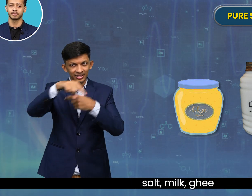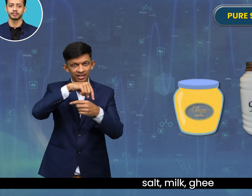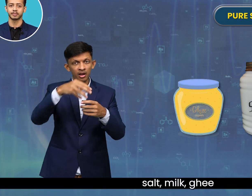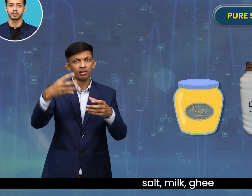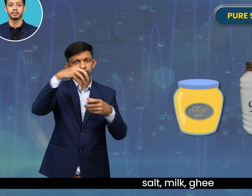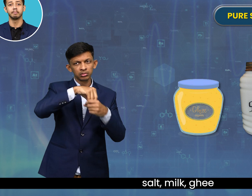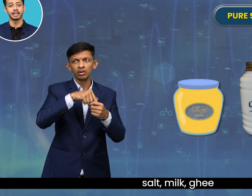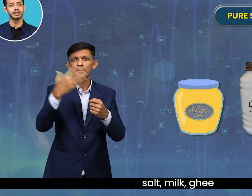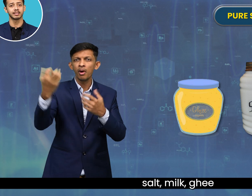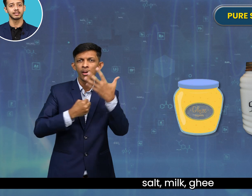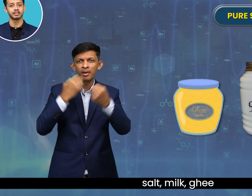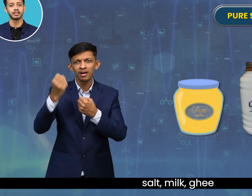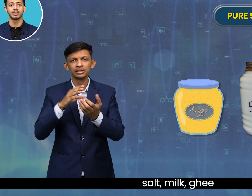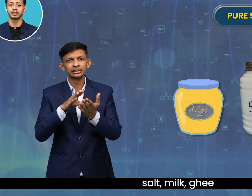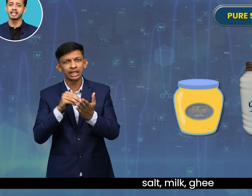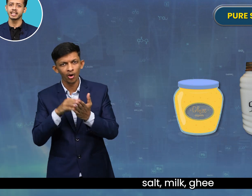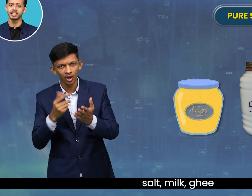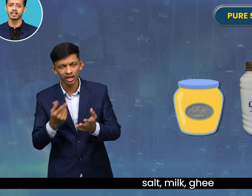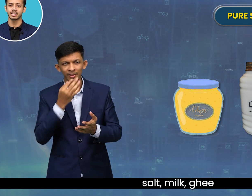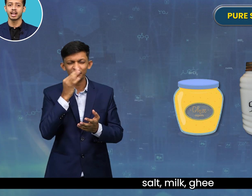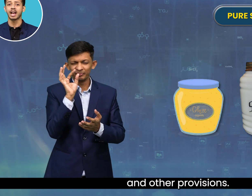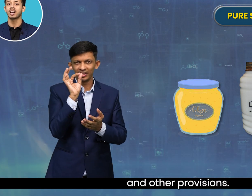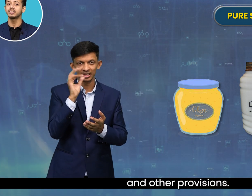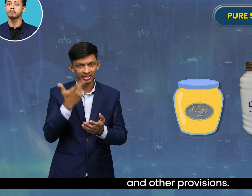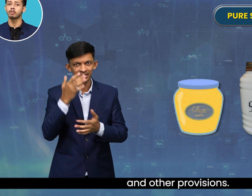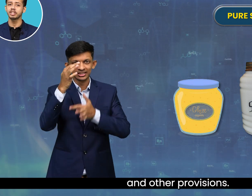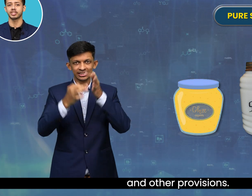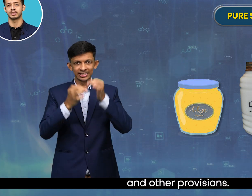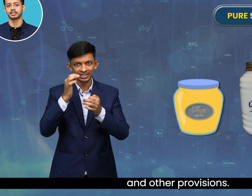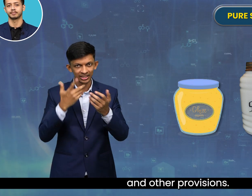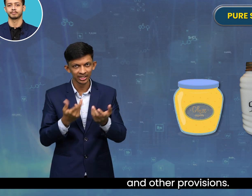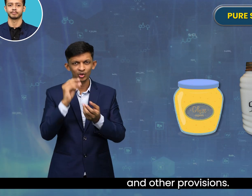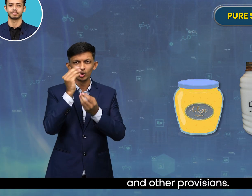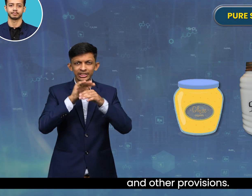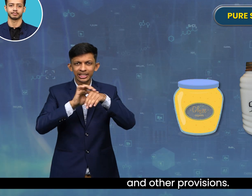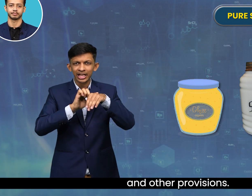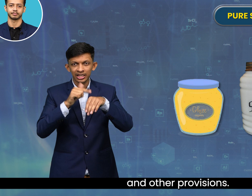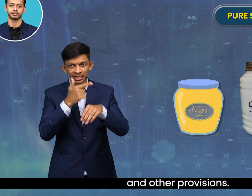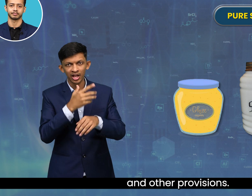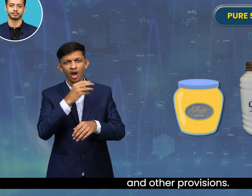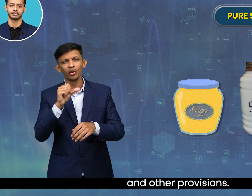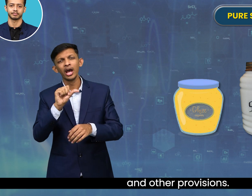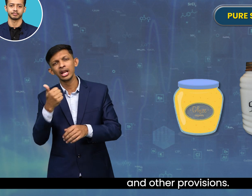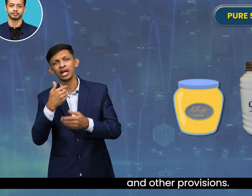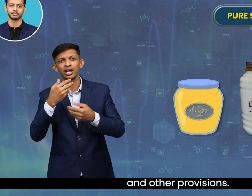salt, milk, ghee, and other provisions.